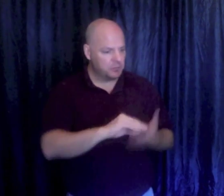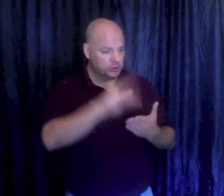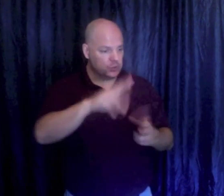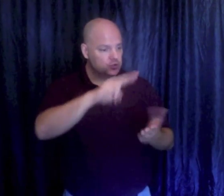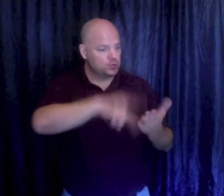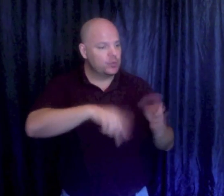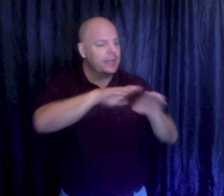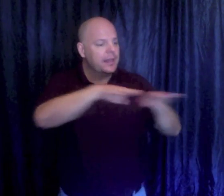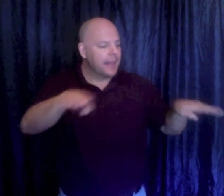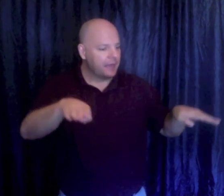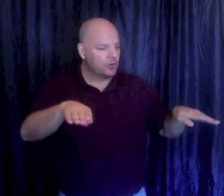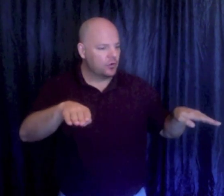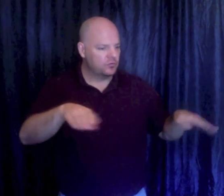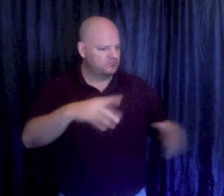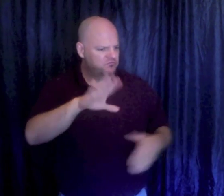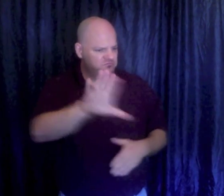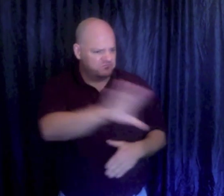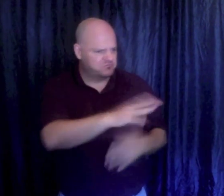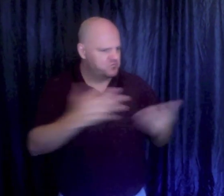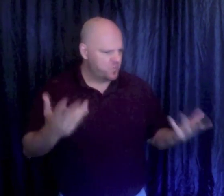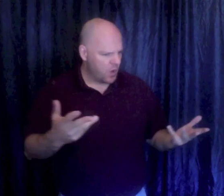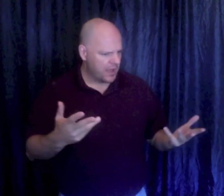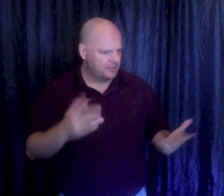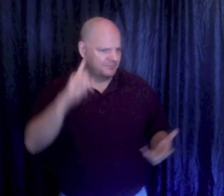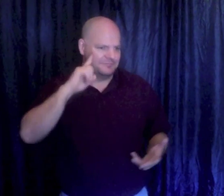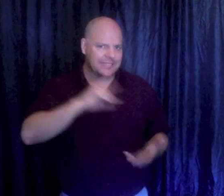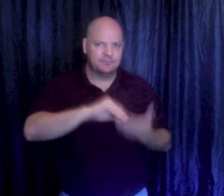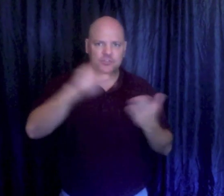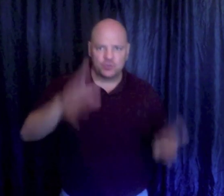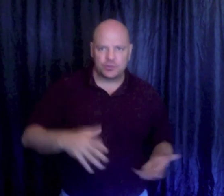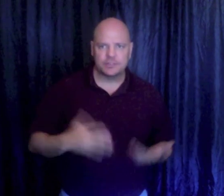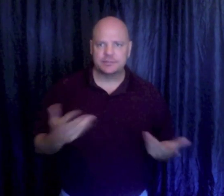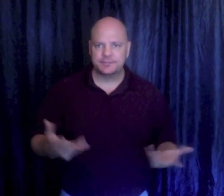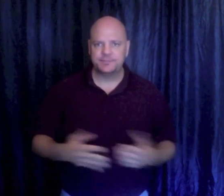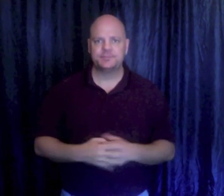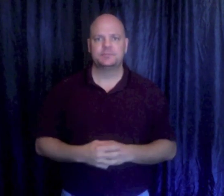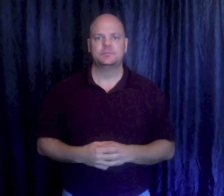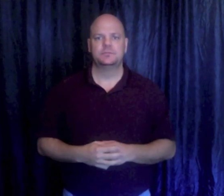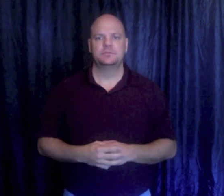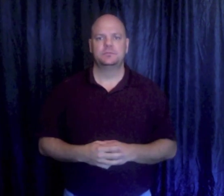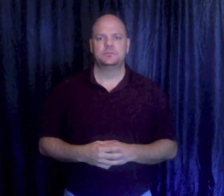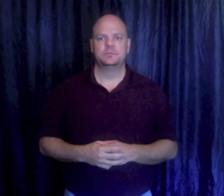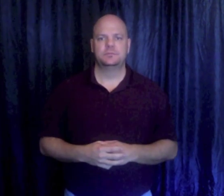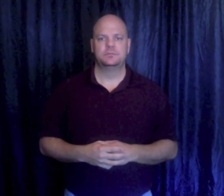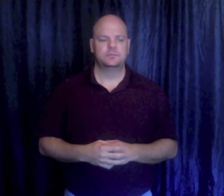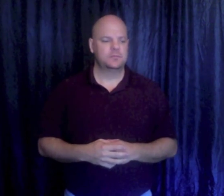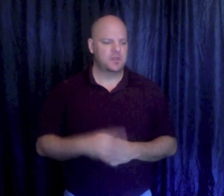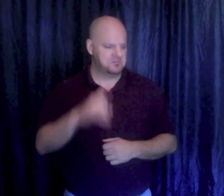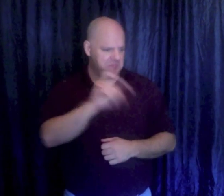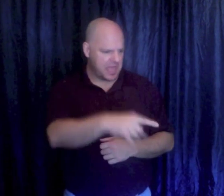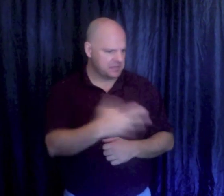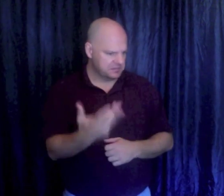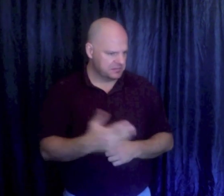deaf student. And they ask, what's Susan's reading level? And you say,